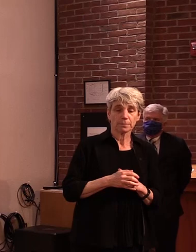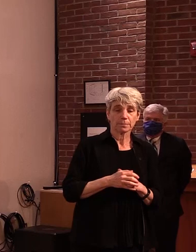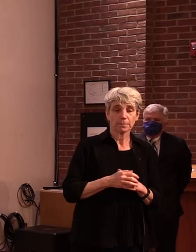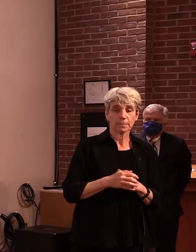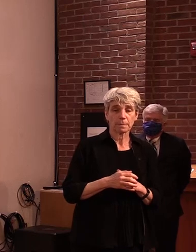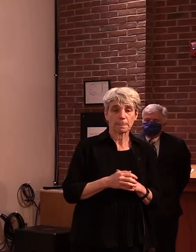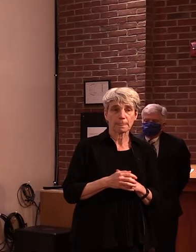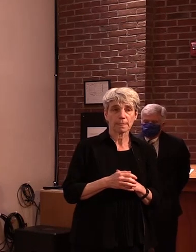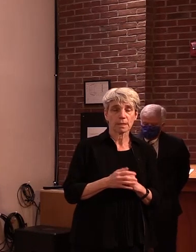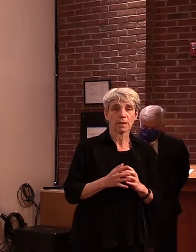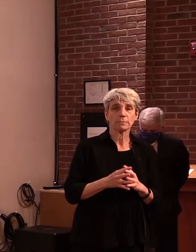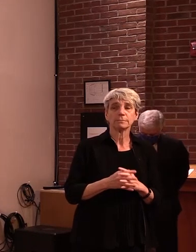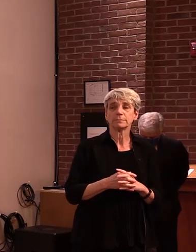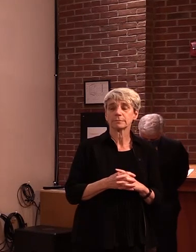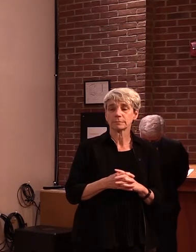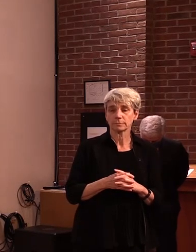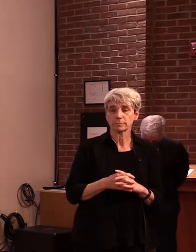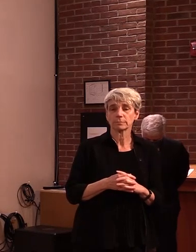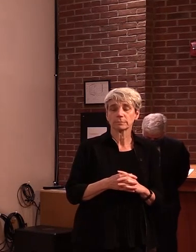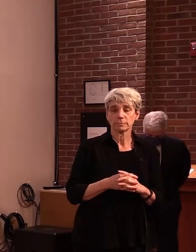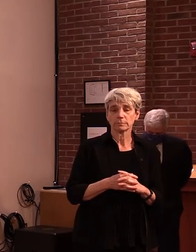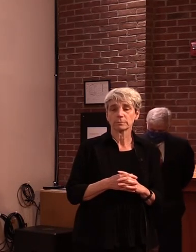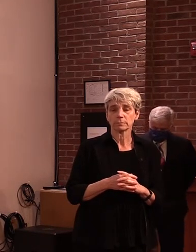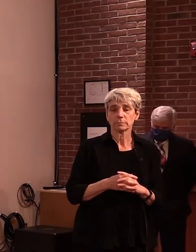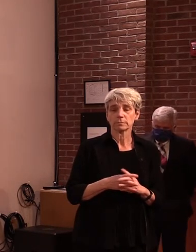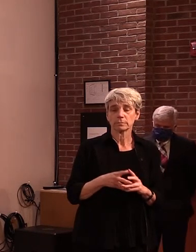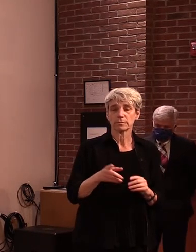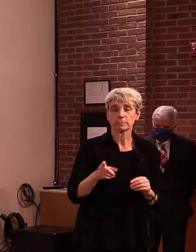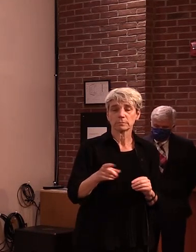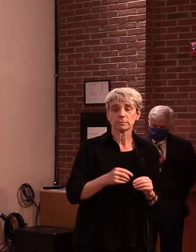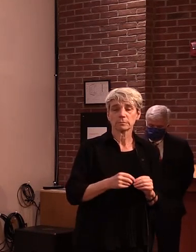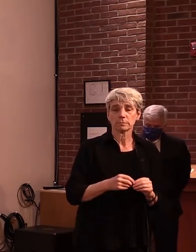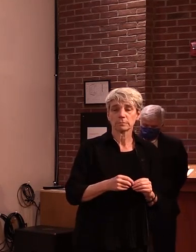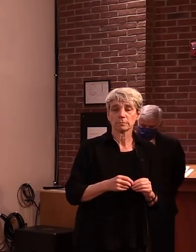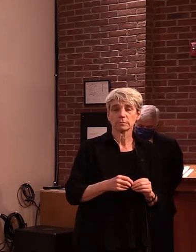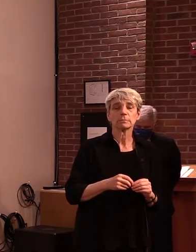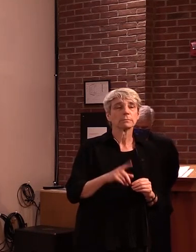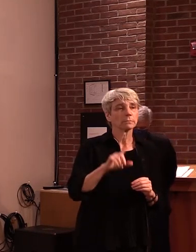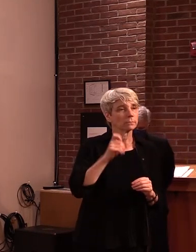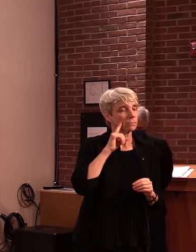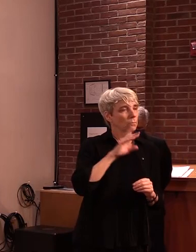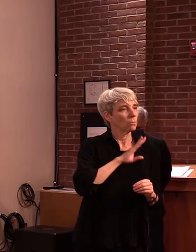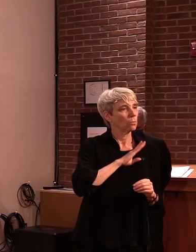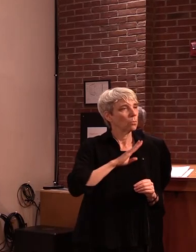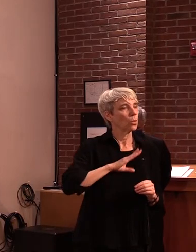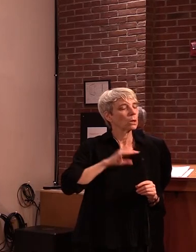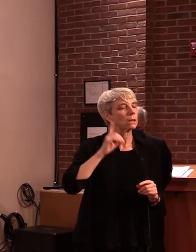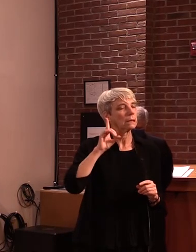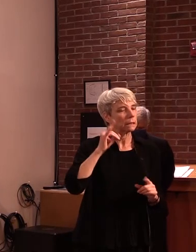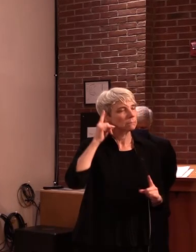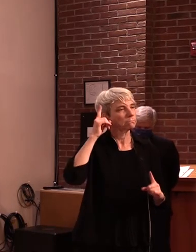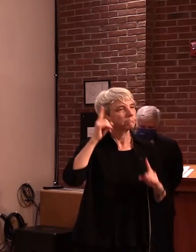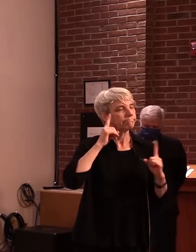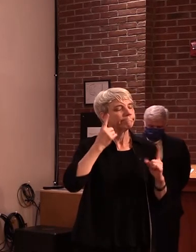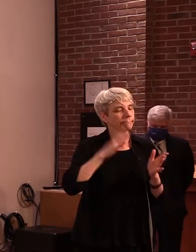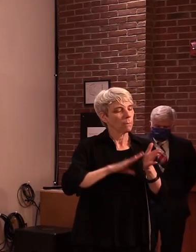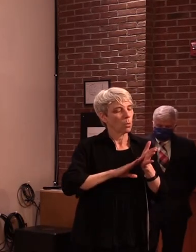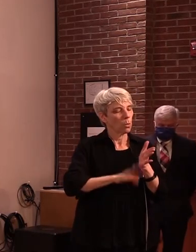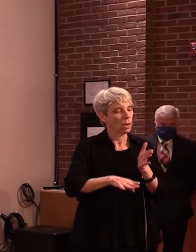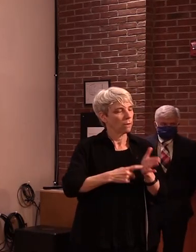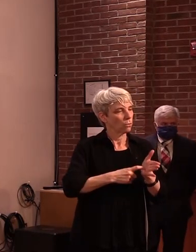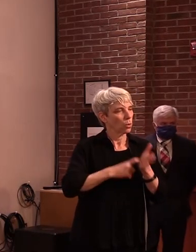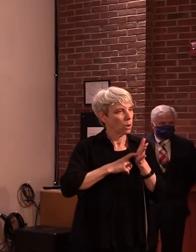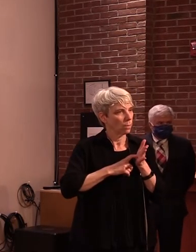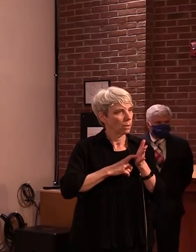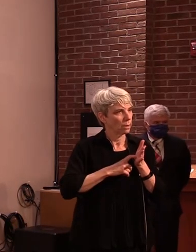A bit, Governor. Yeah, there was an opportunity, I think, with the state board to consider a waiver of some regulations, and that